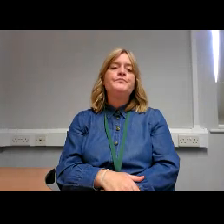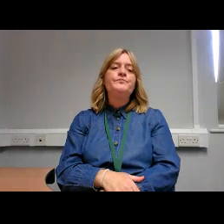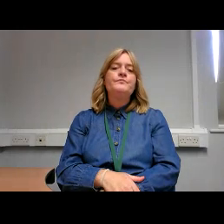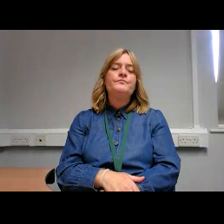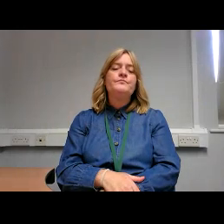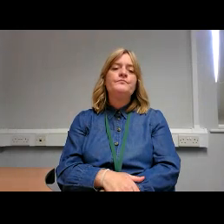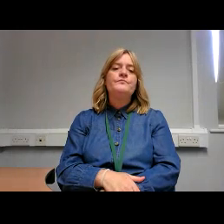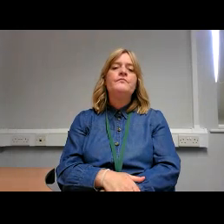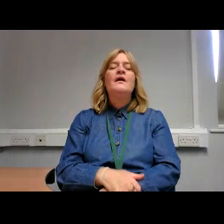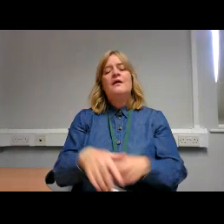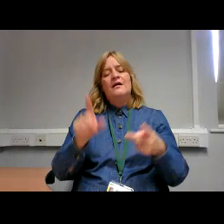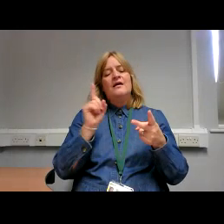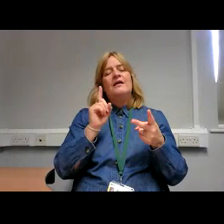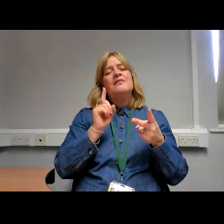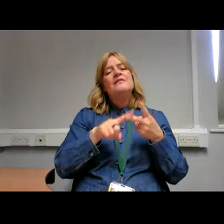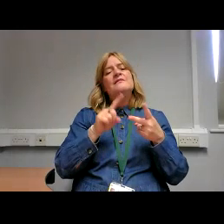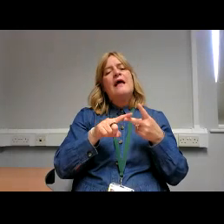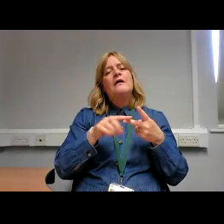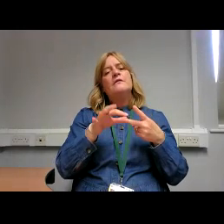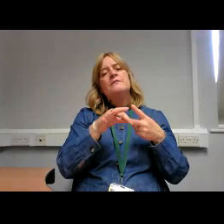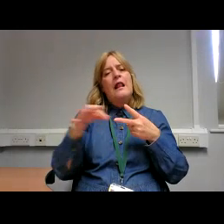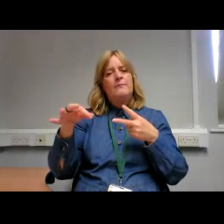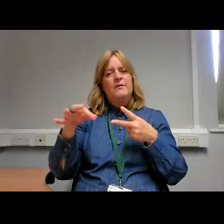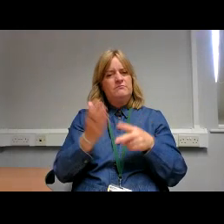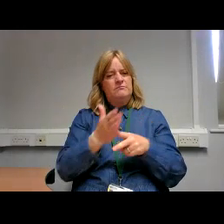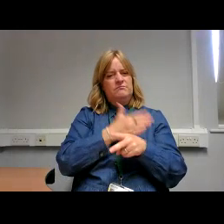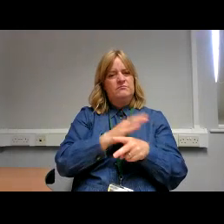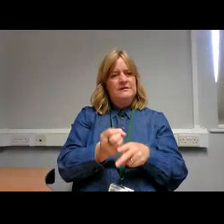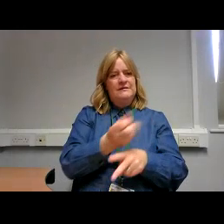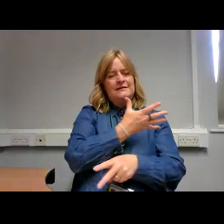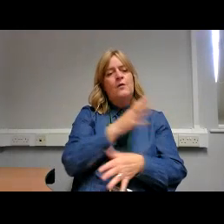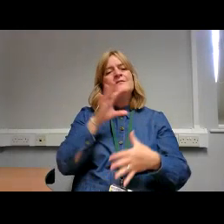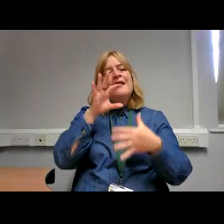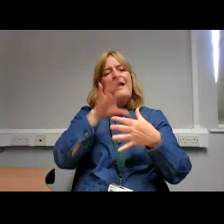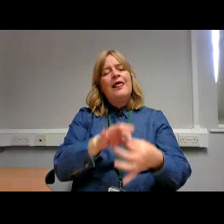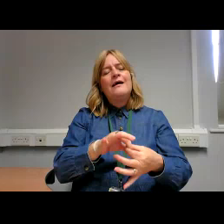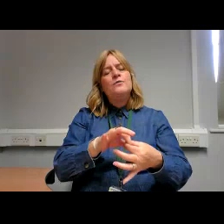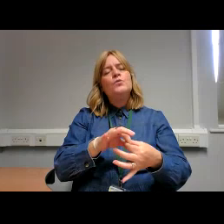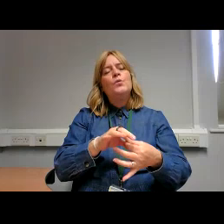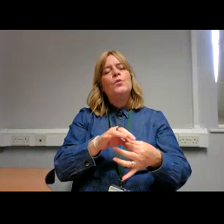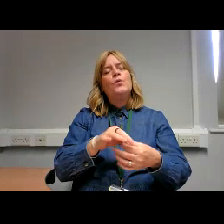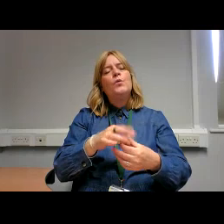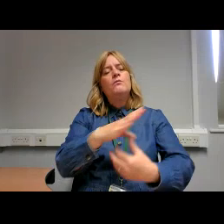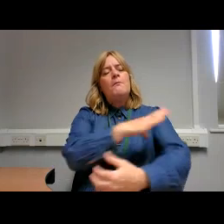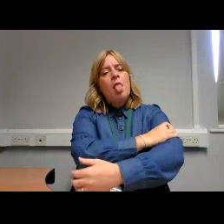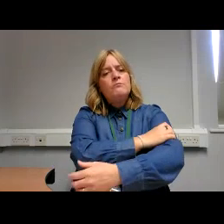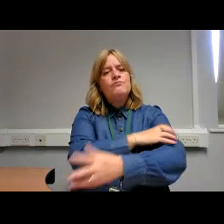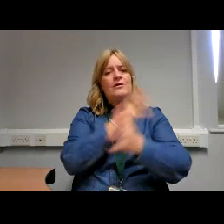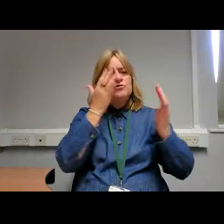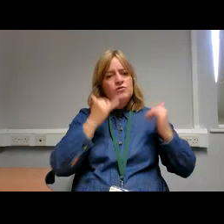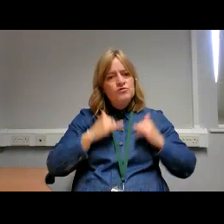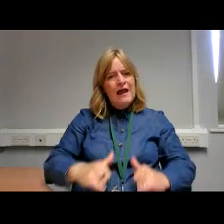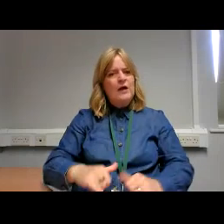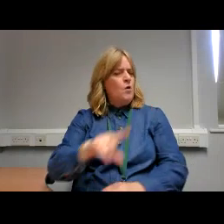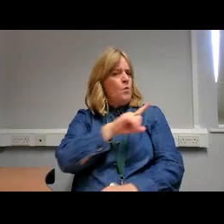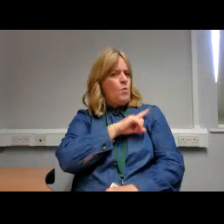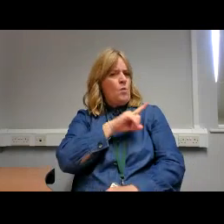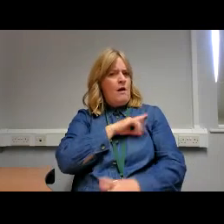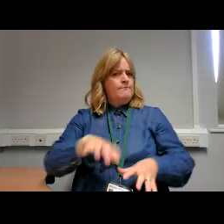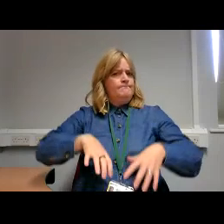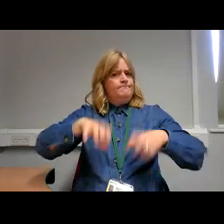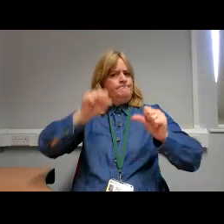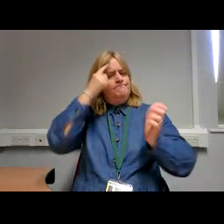The second element that was on the initial slide is around the blood pressure check service. So some background to why this service came about